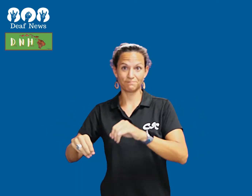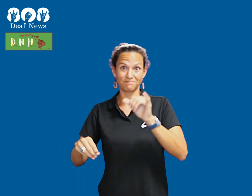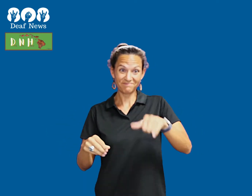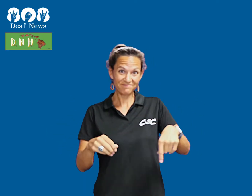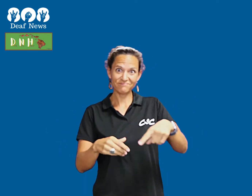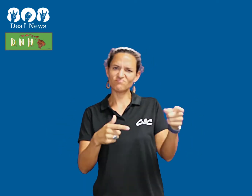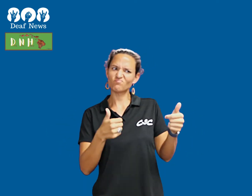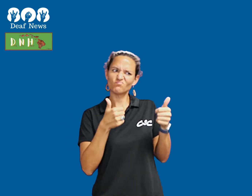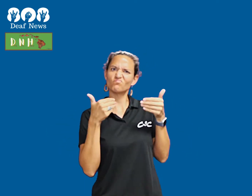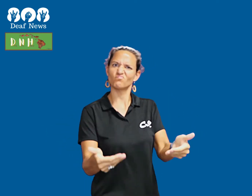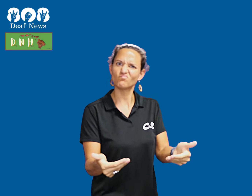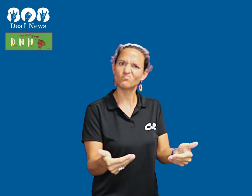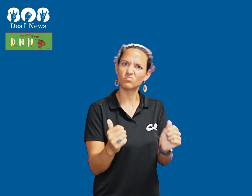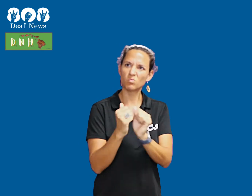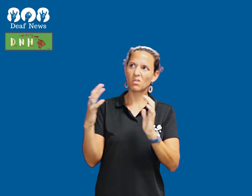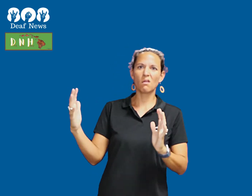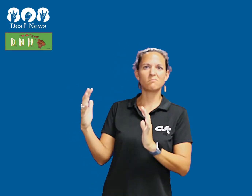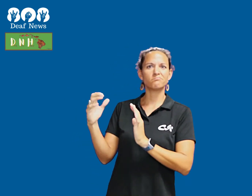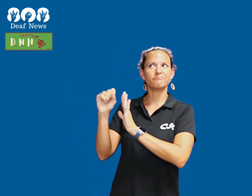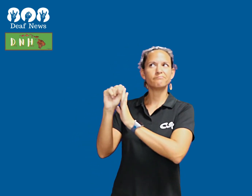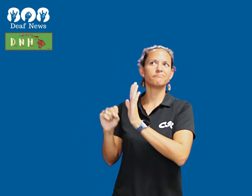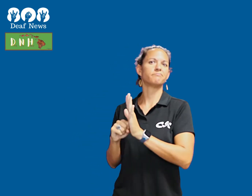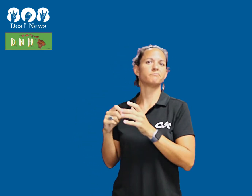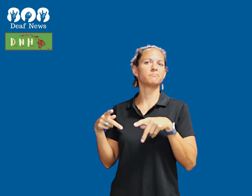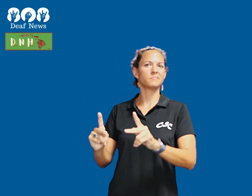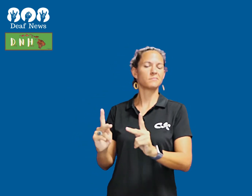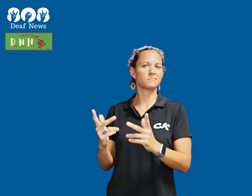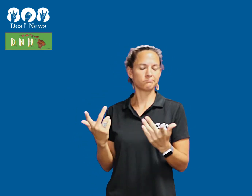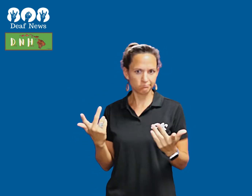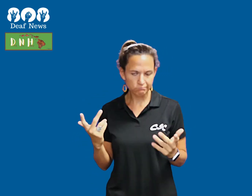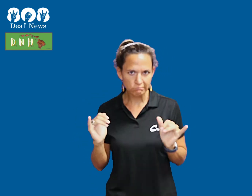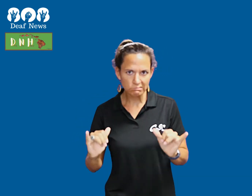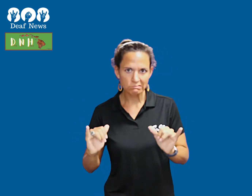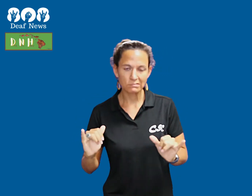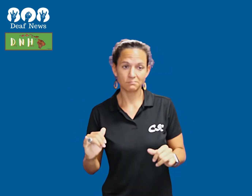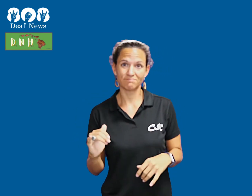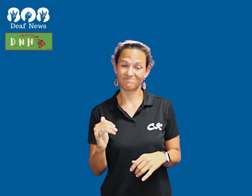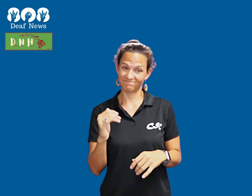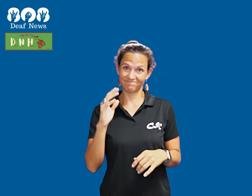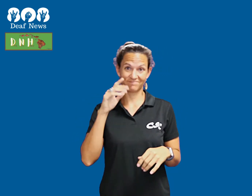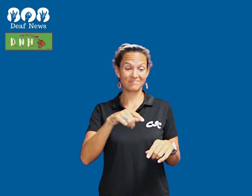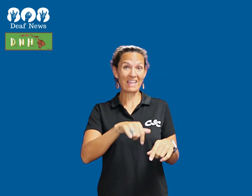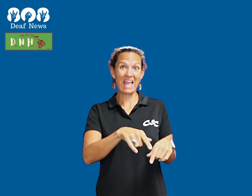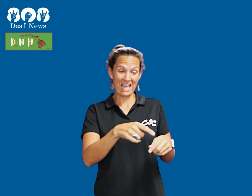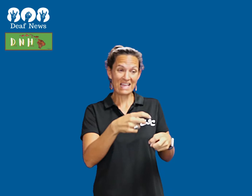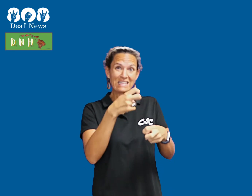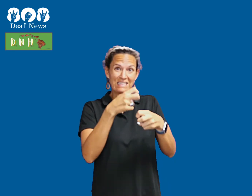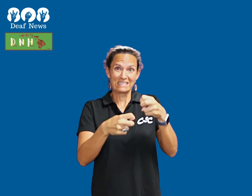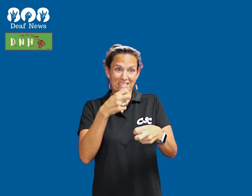Homeowners did this without getting permission from the state first. They were trying to help alleviate the problem, but at the